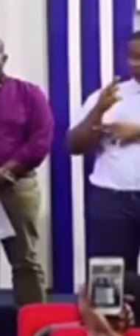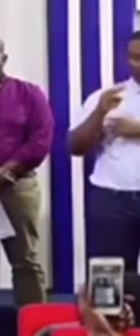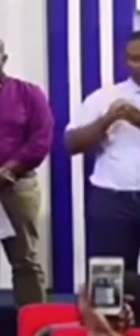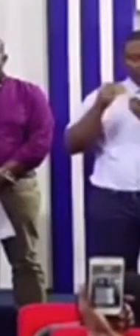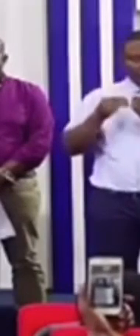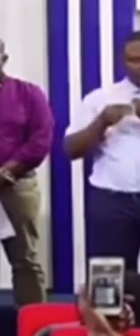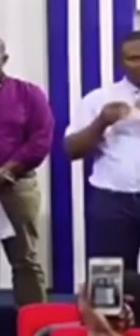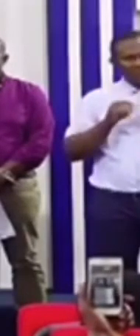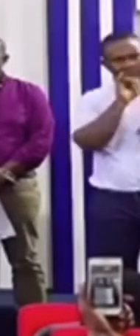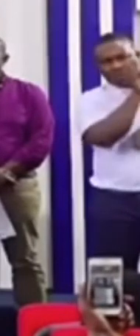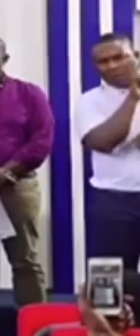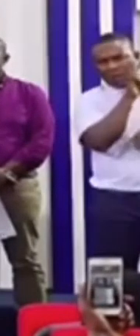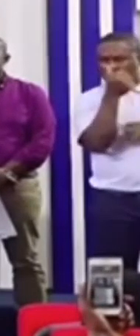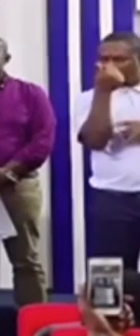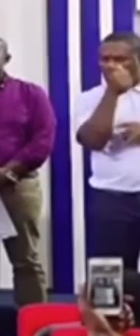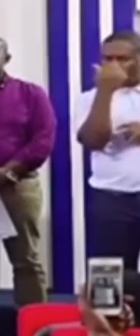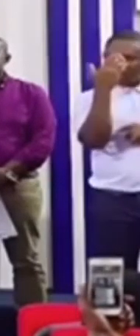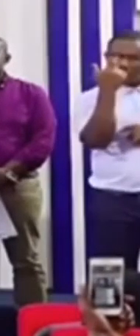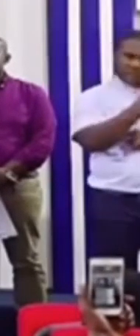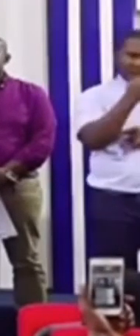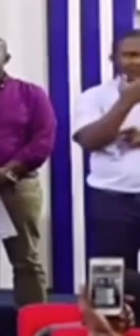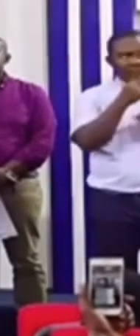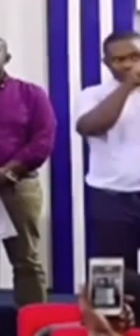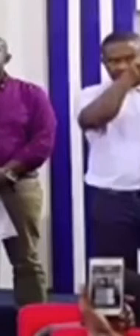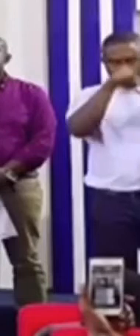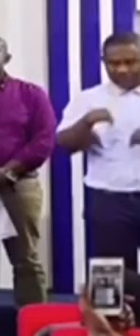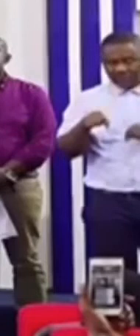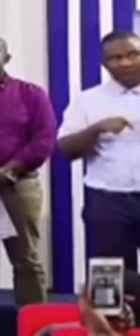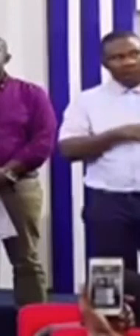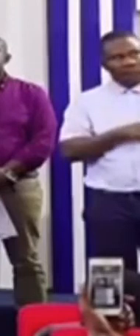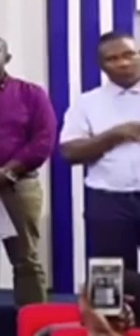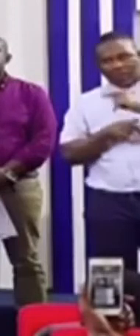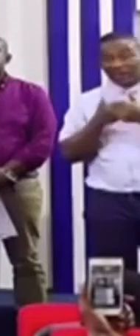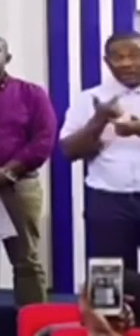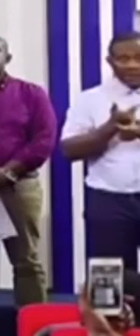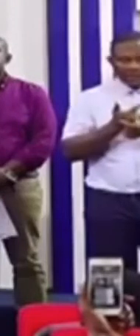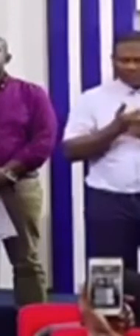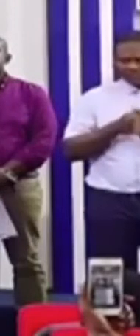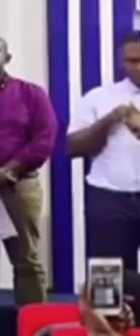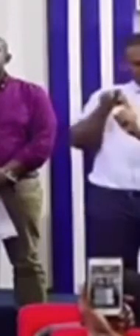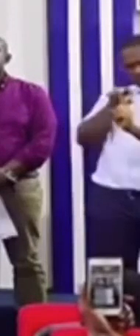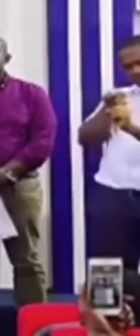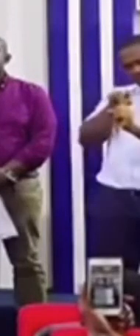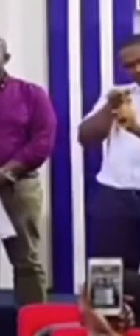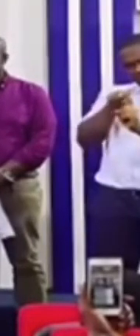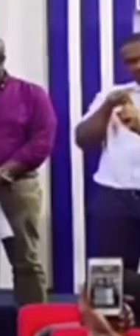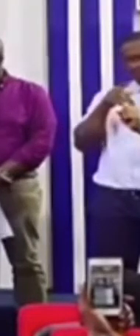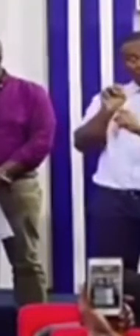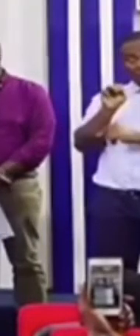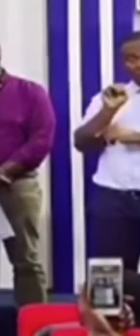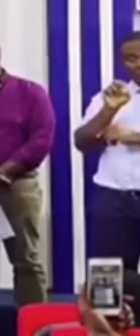stayed in UK for 10 days and came back. He developed symptoms on the 12th of